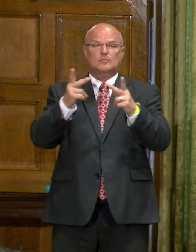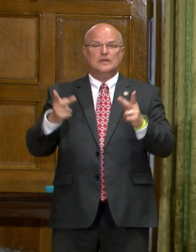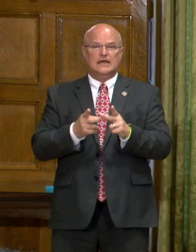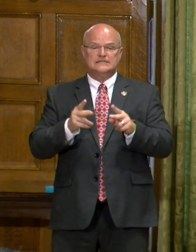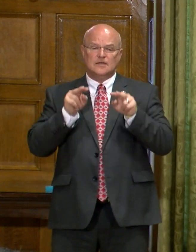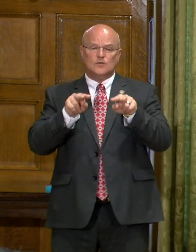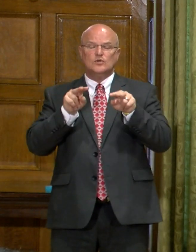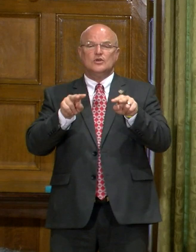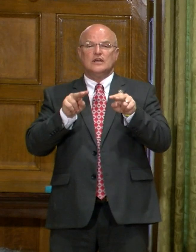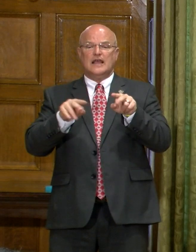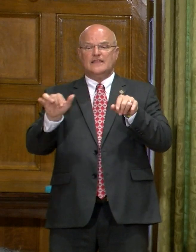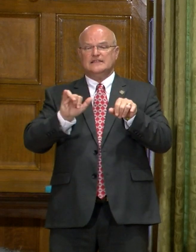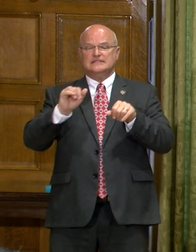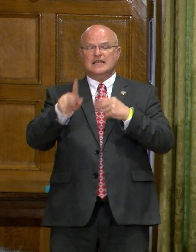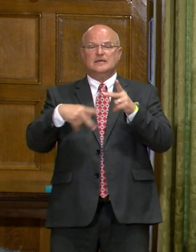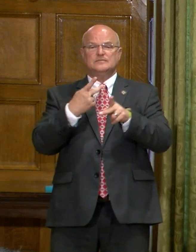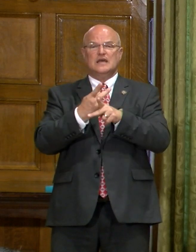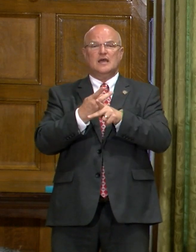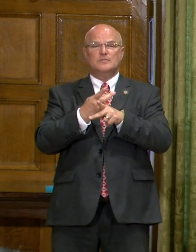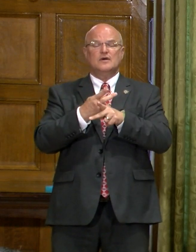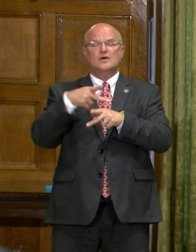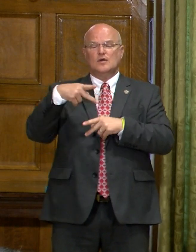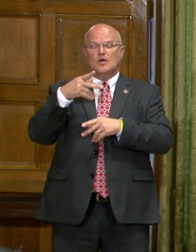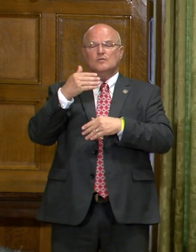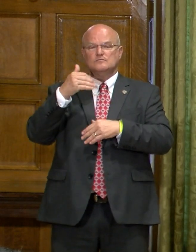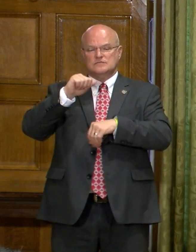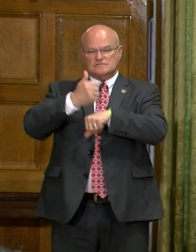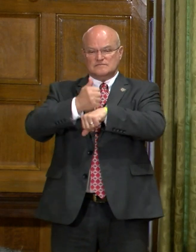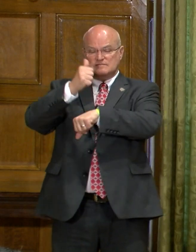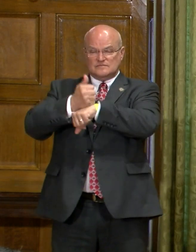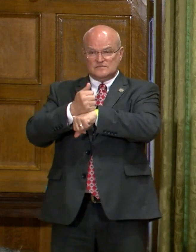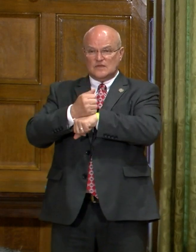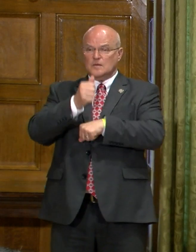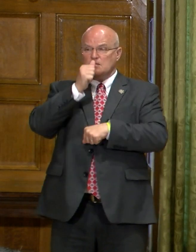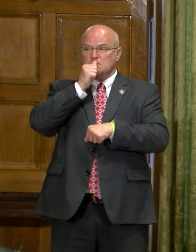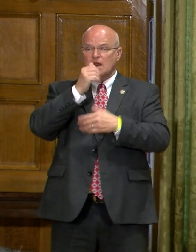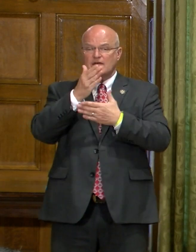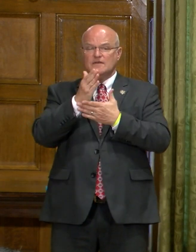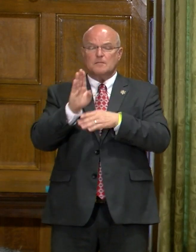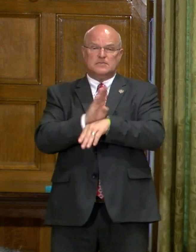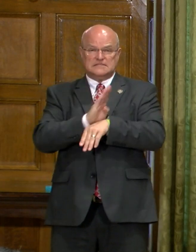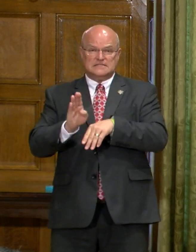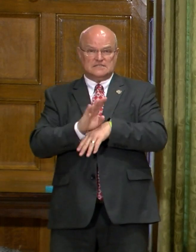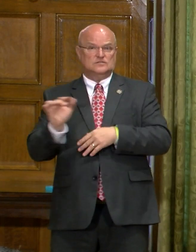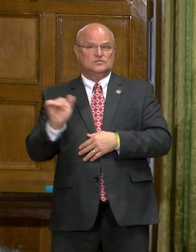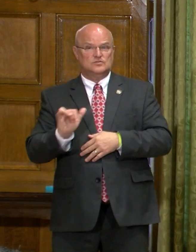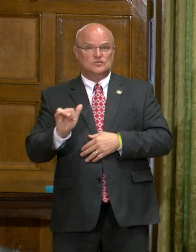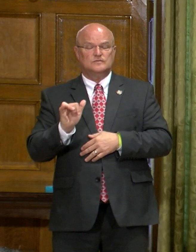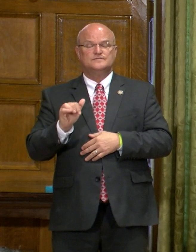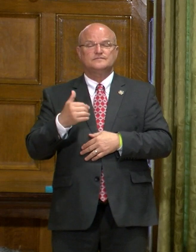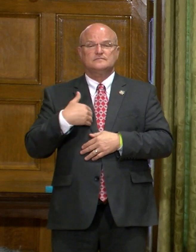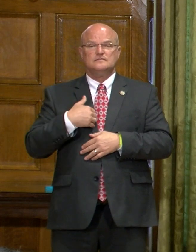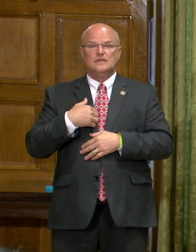and we're looking at the same type of protocols that we're asking private sector businesses to